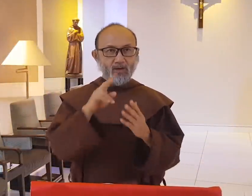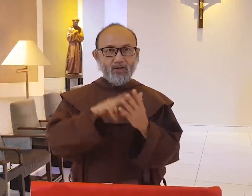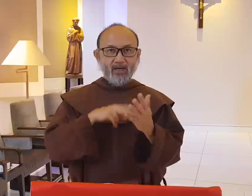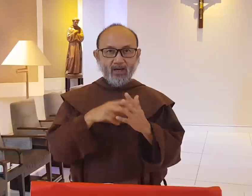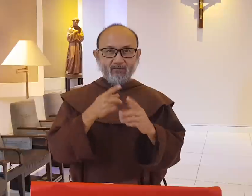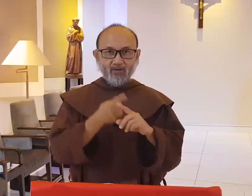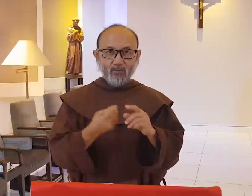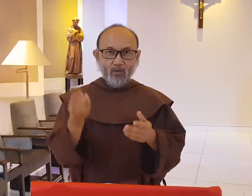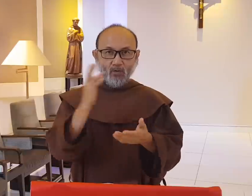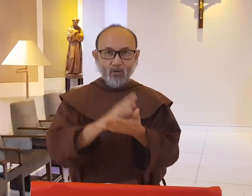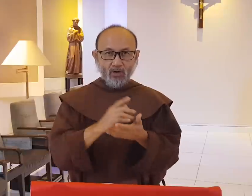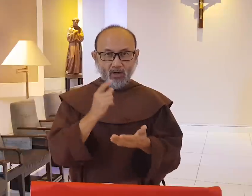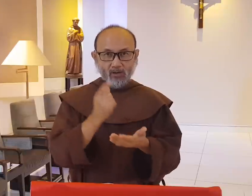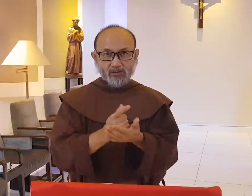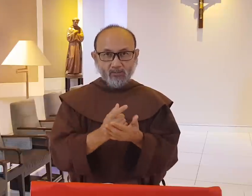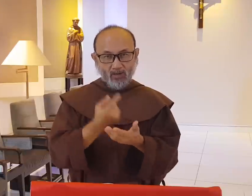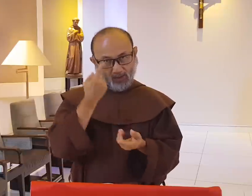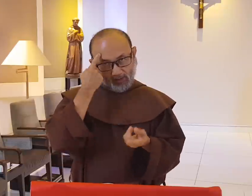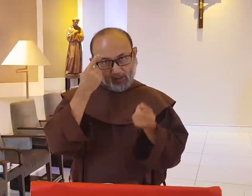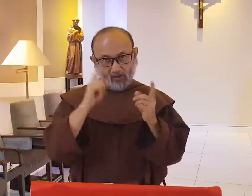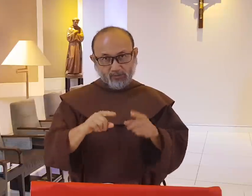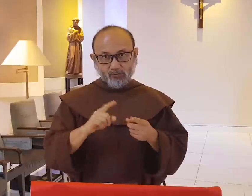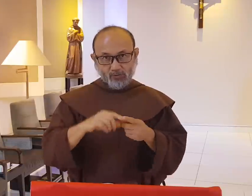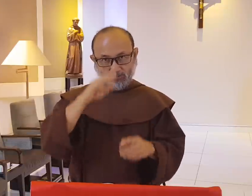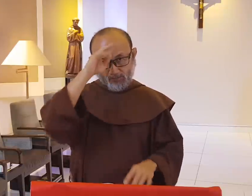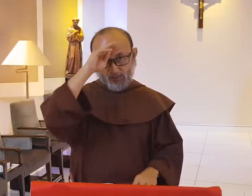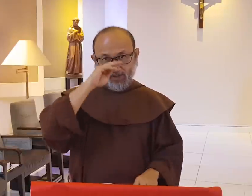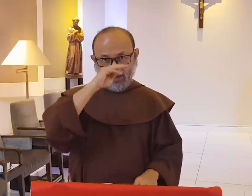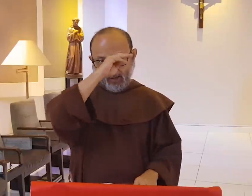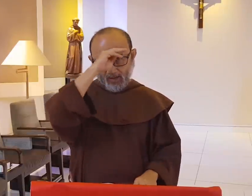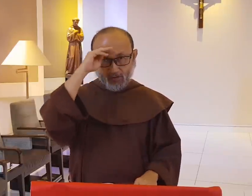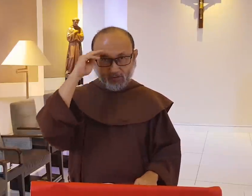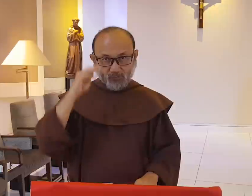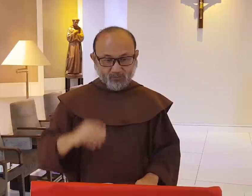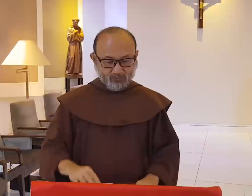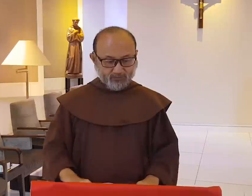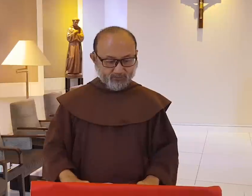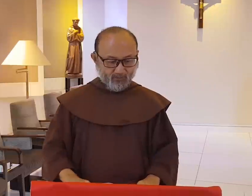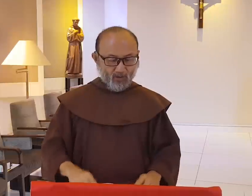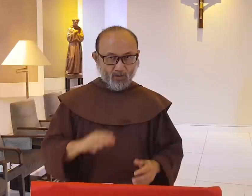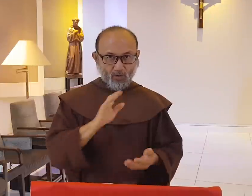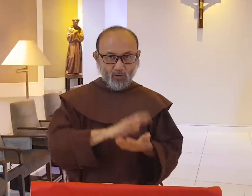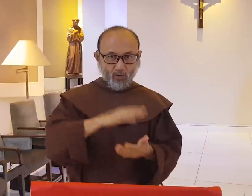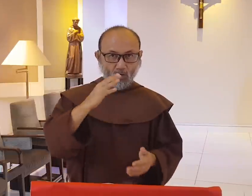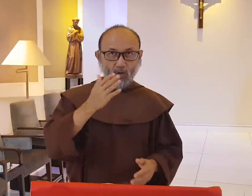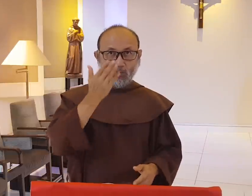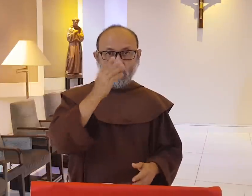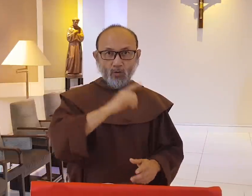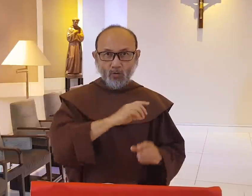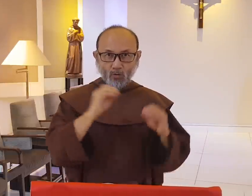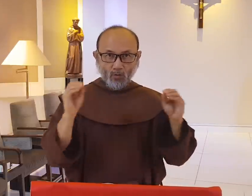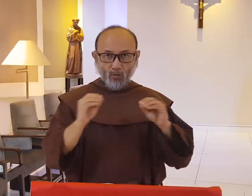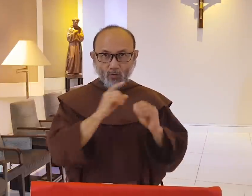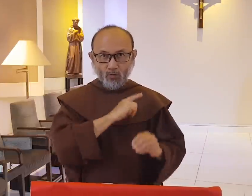A reading from the Holy Gospel according to Matthew. Glory to you, O Lord.